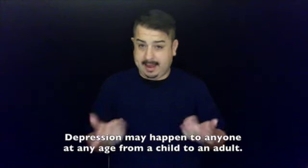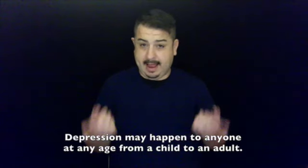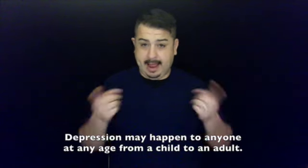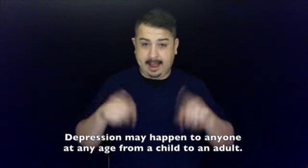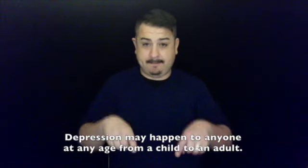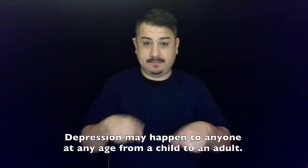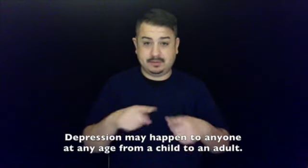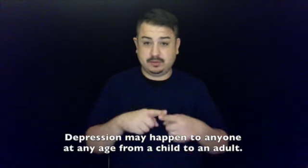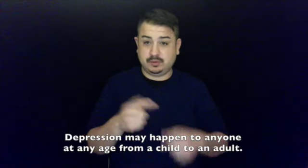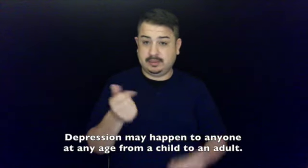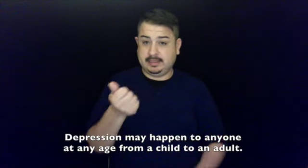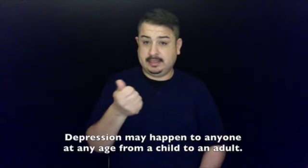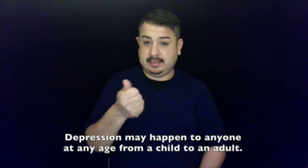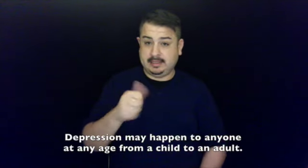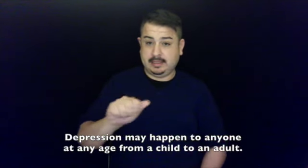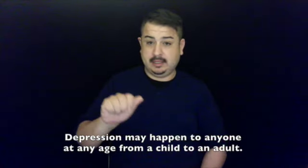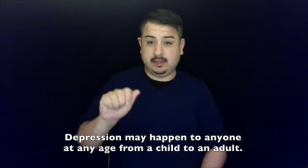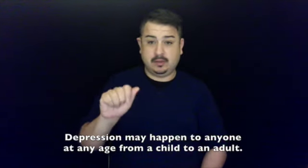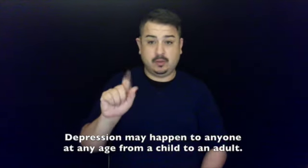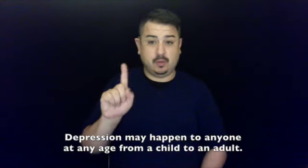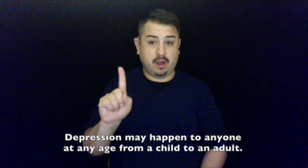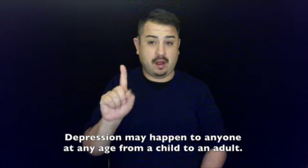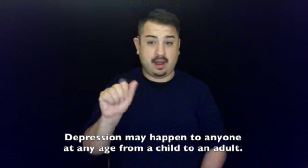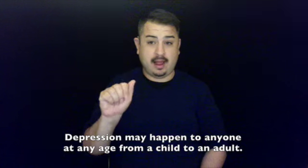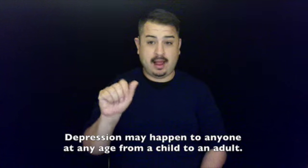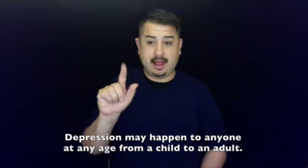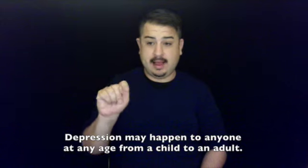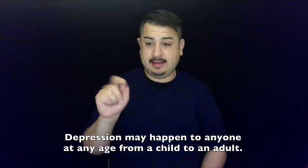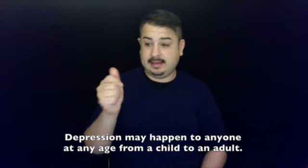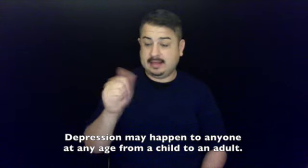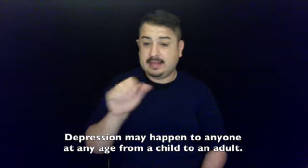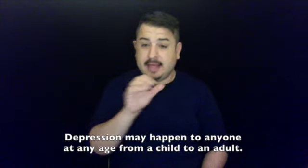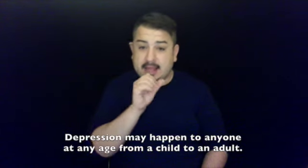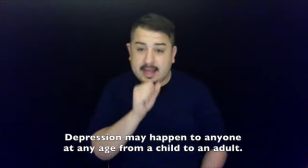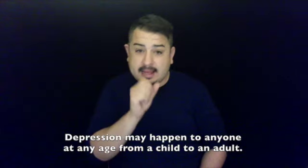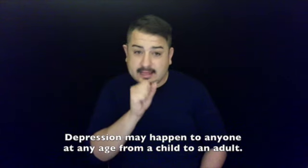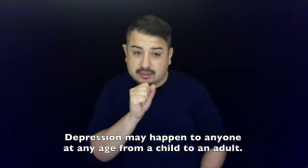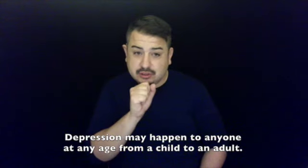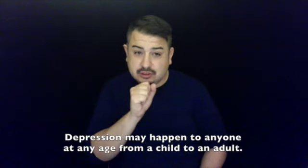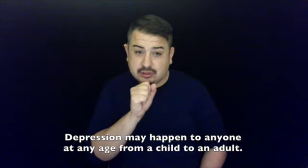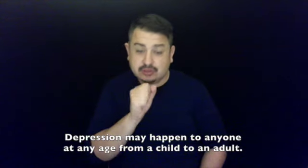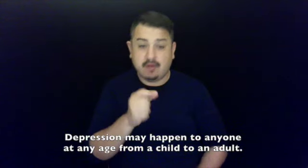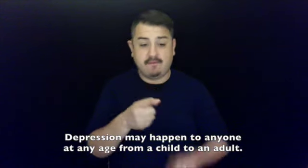Depression may happen to anyone at any age, from child to an adult.